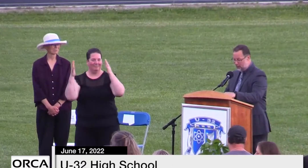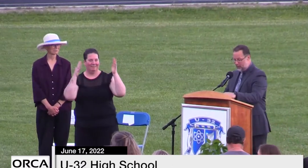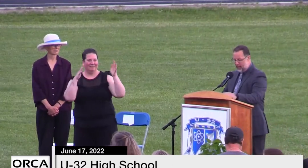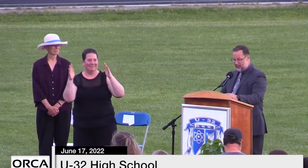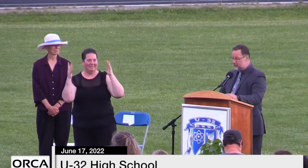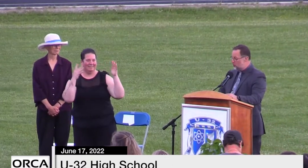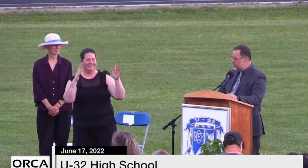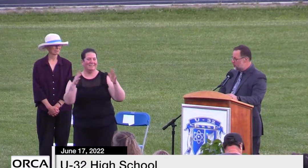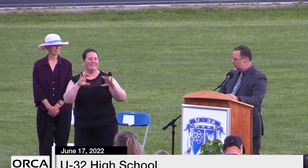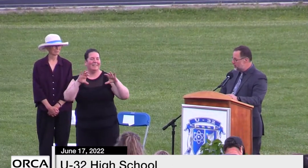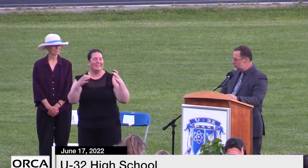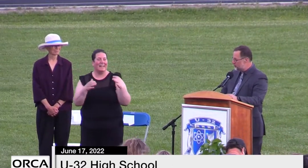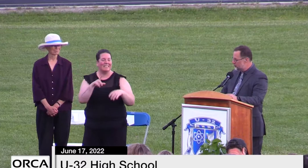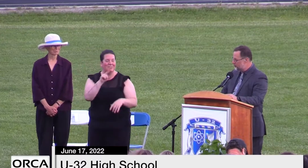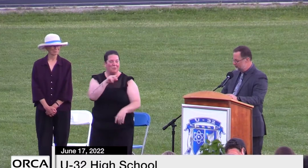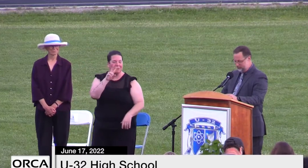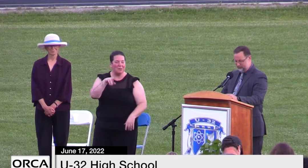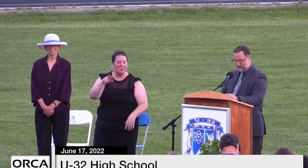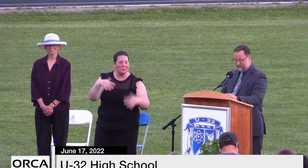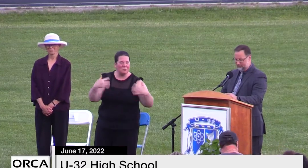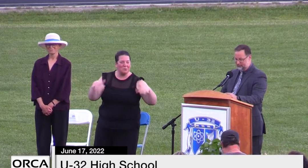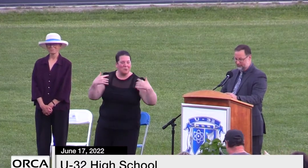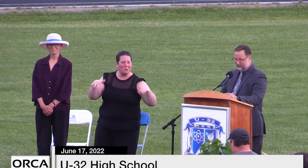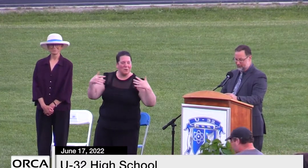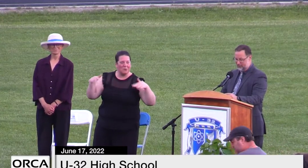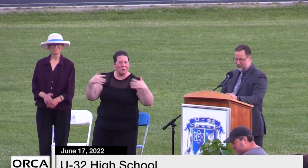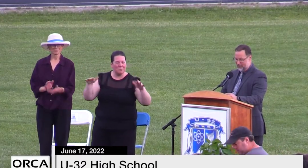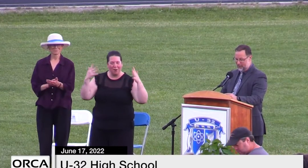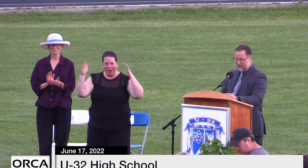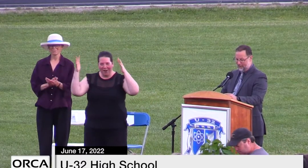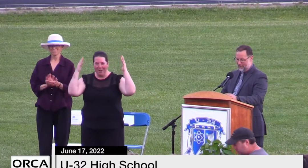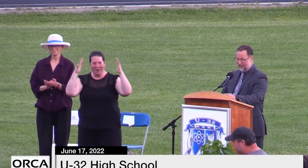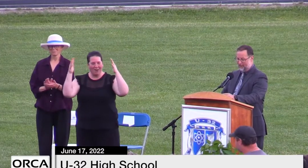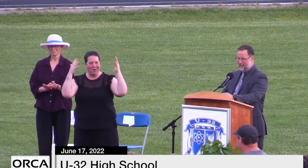of applause for the class of 2022.